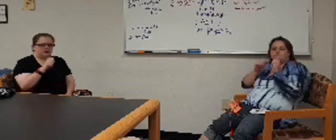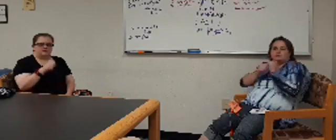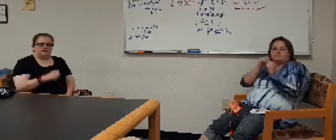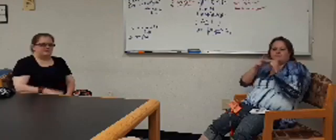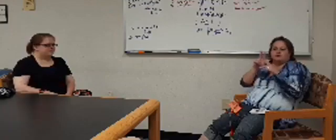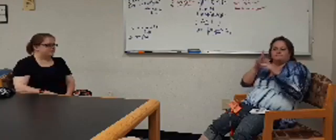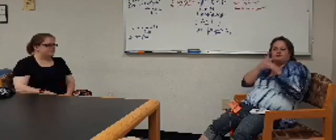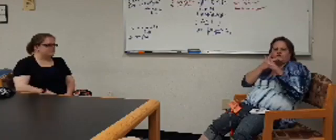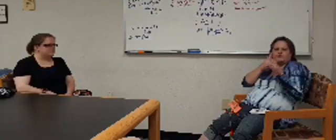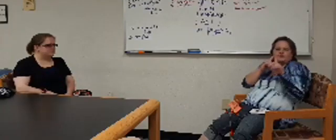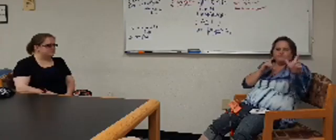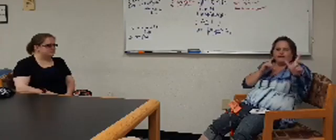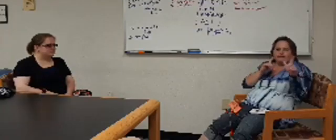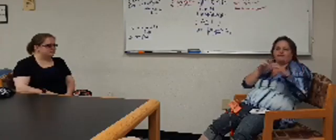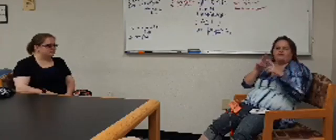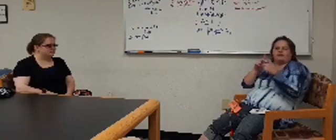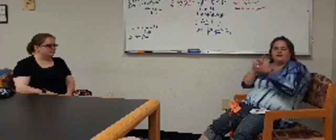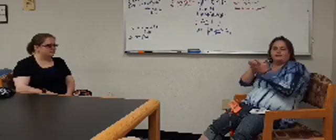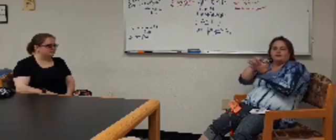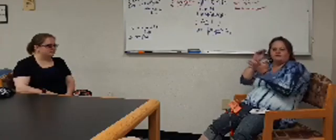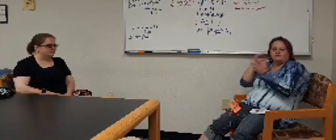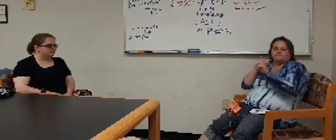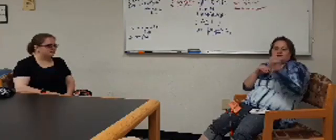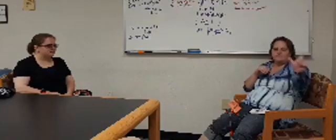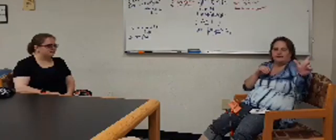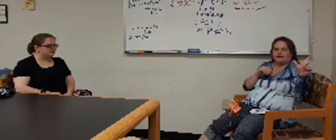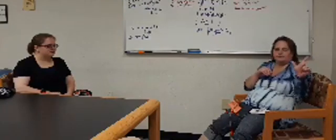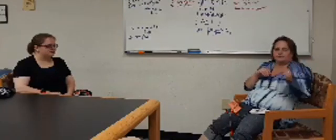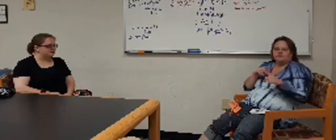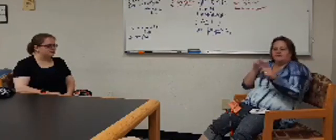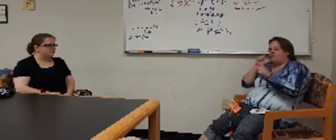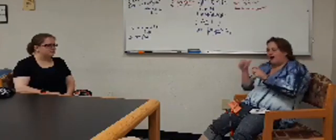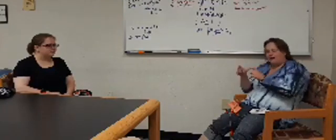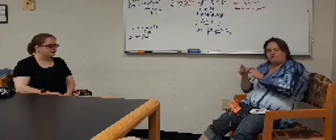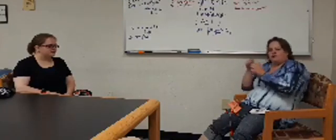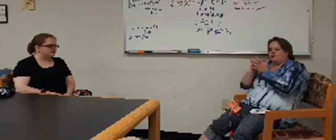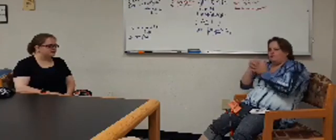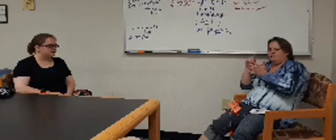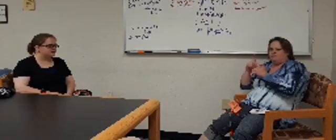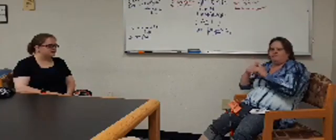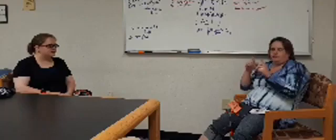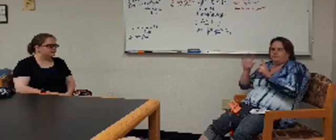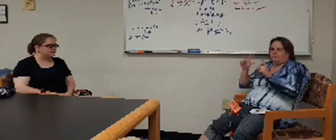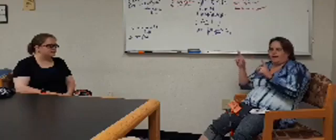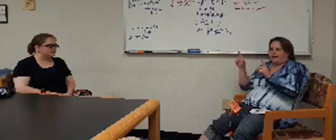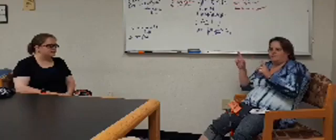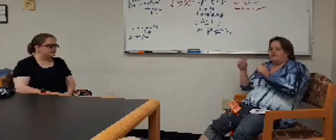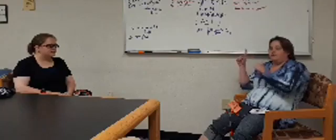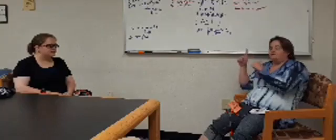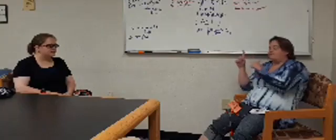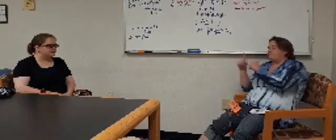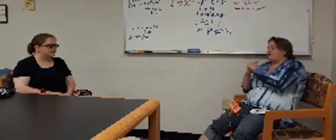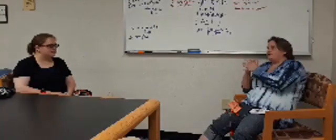people prefer the left hand and they can learn from the left hand. They don't have to learn from the right hand. For first thing